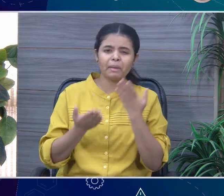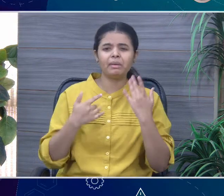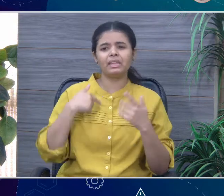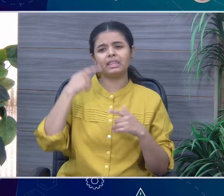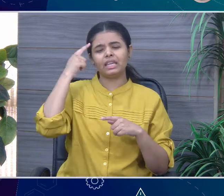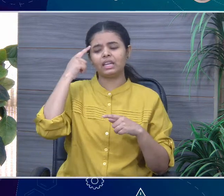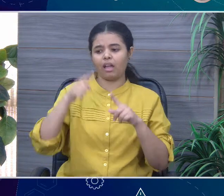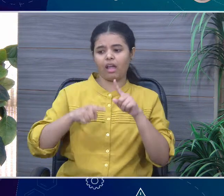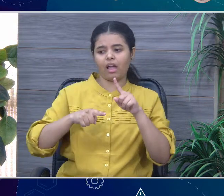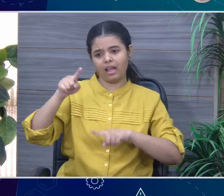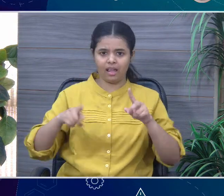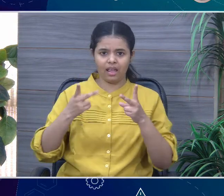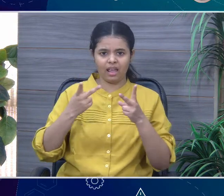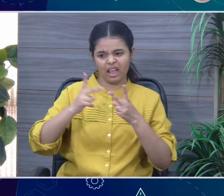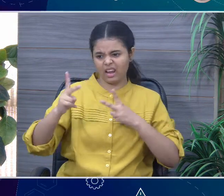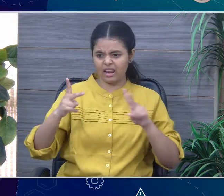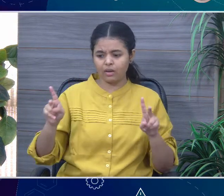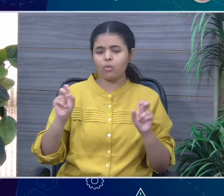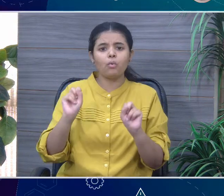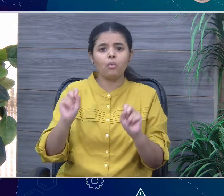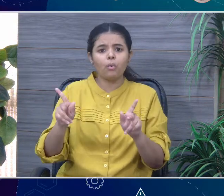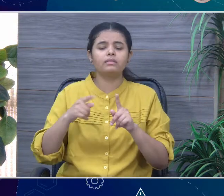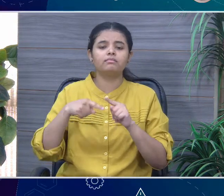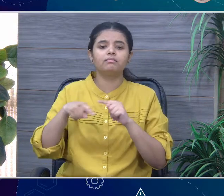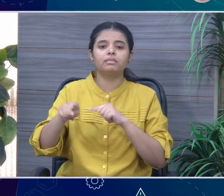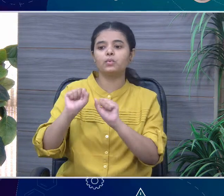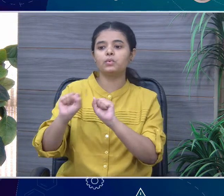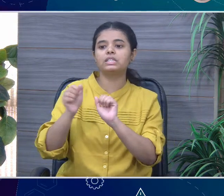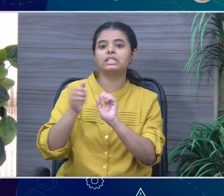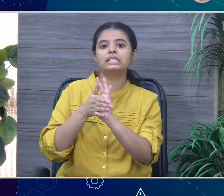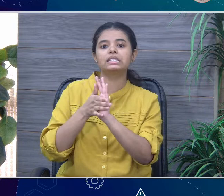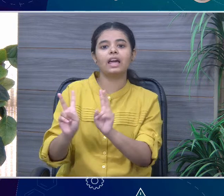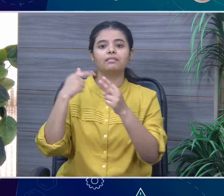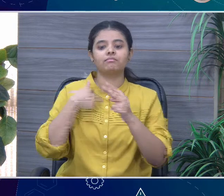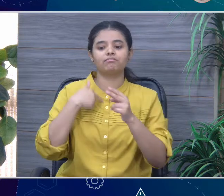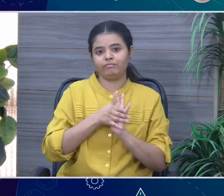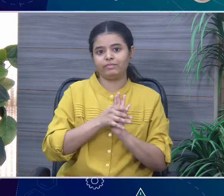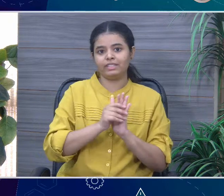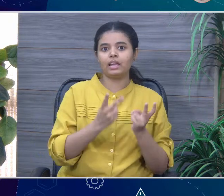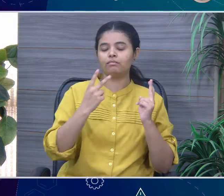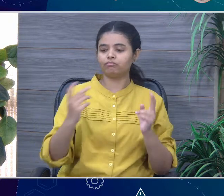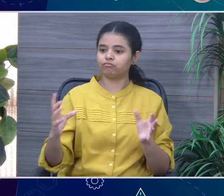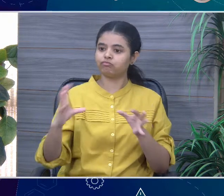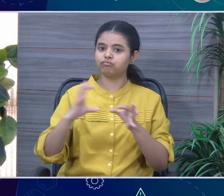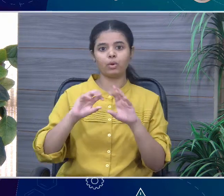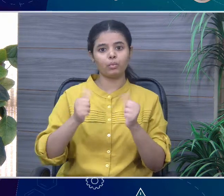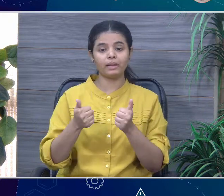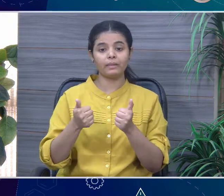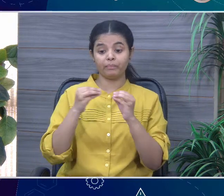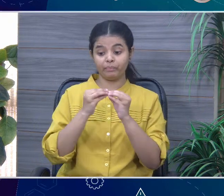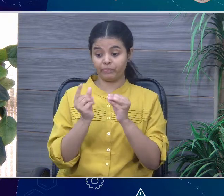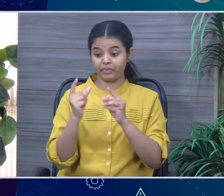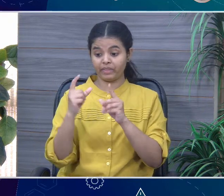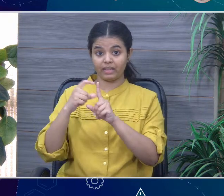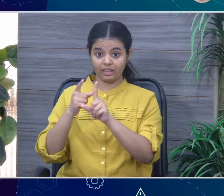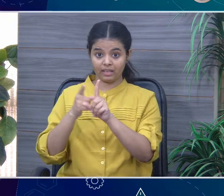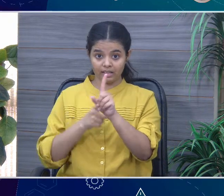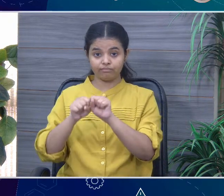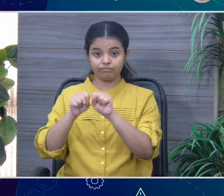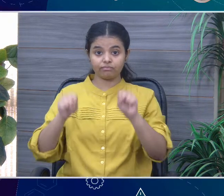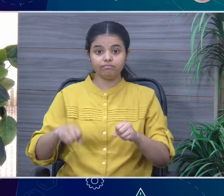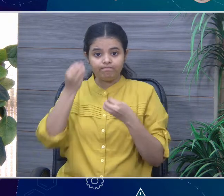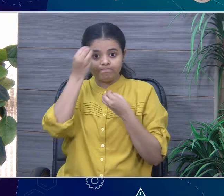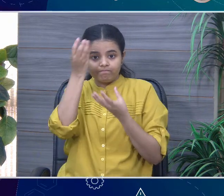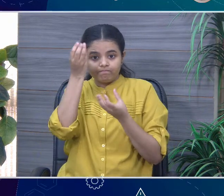me in many ways as I can help you, but also the buddy system would sensitize